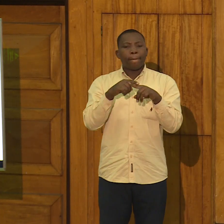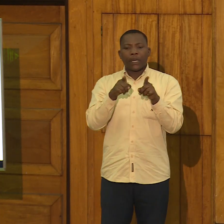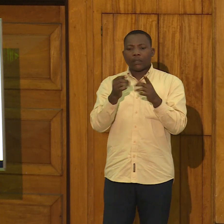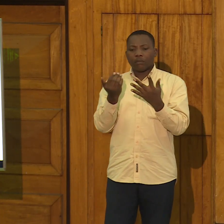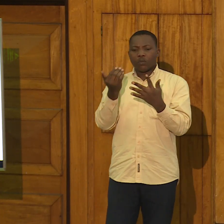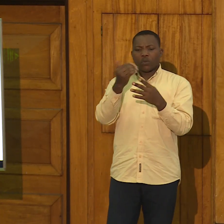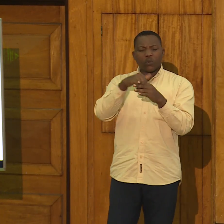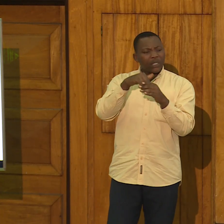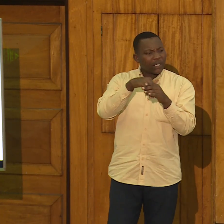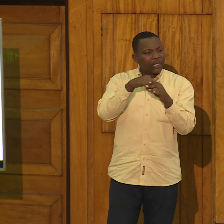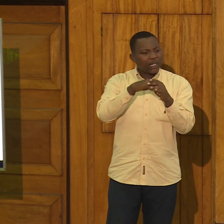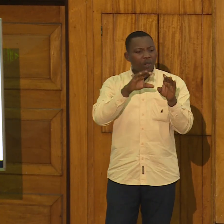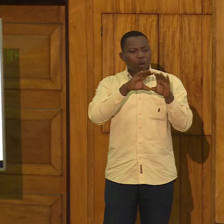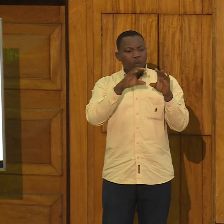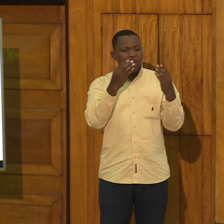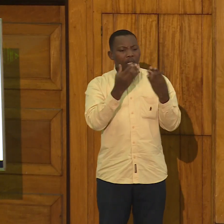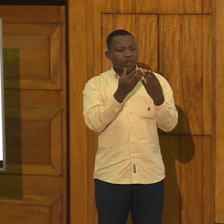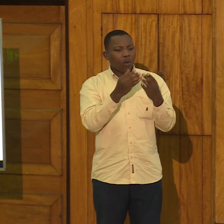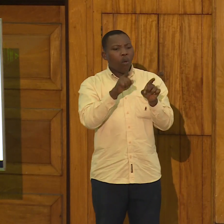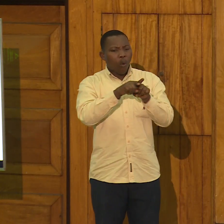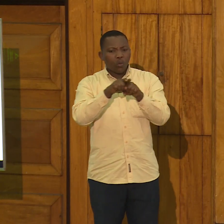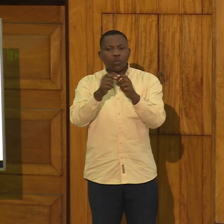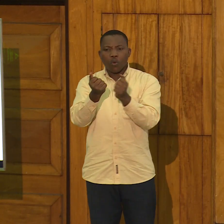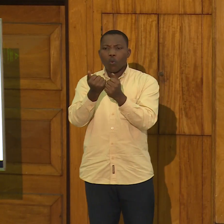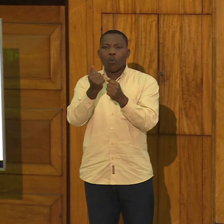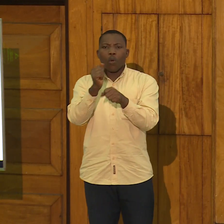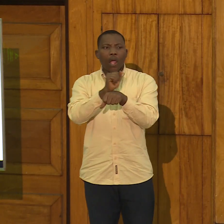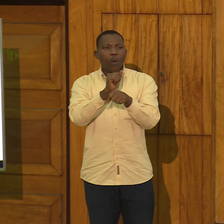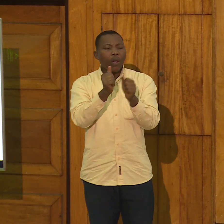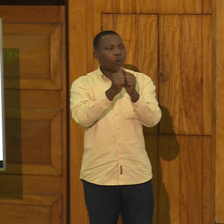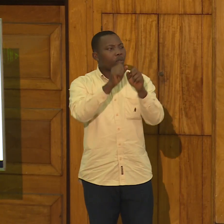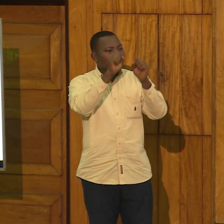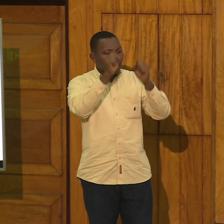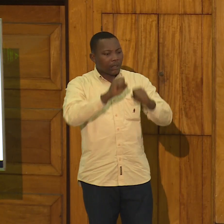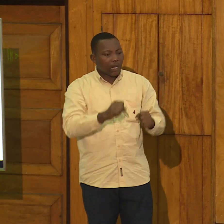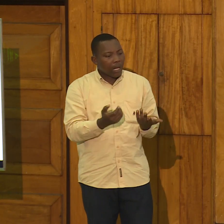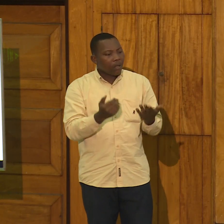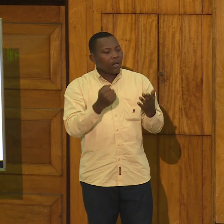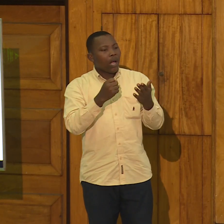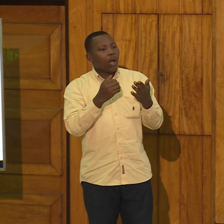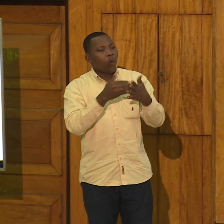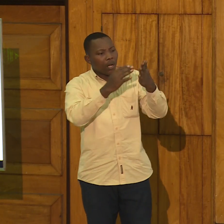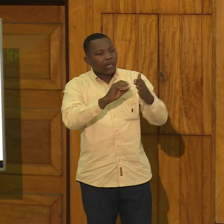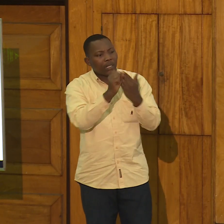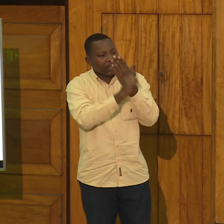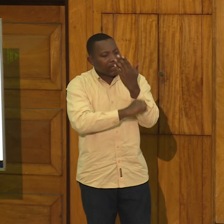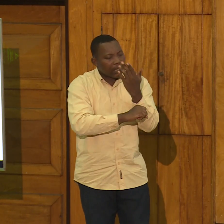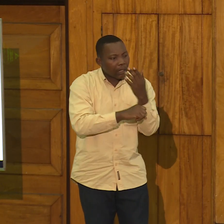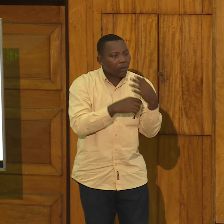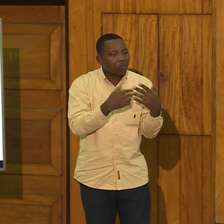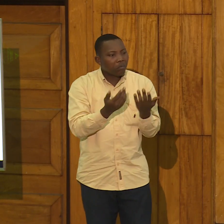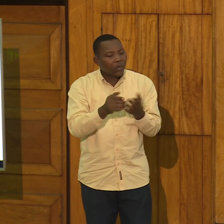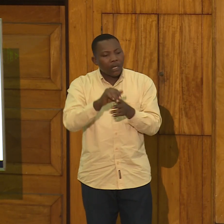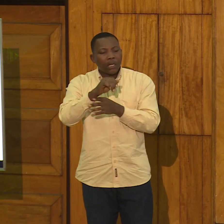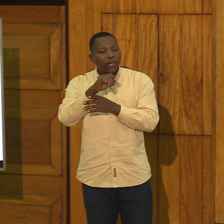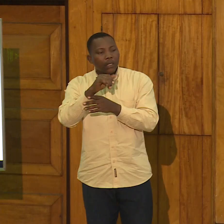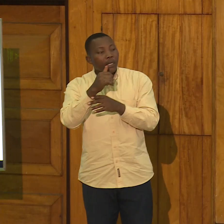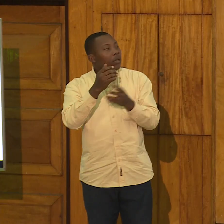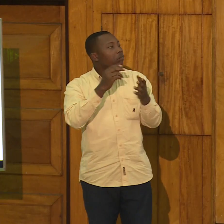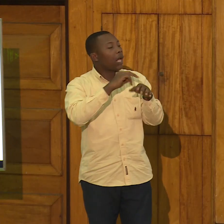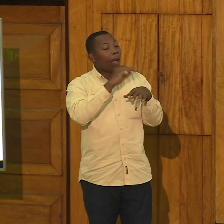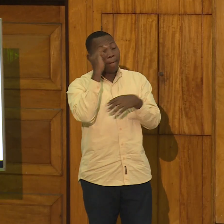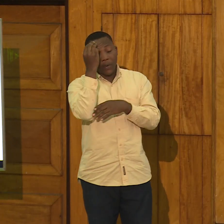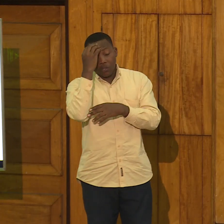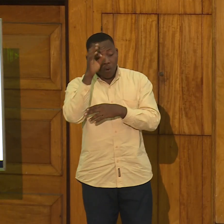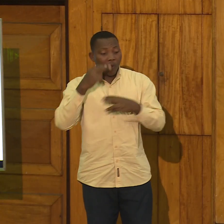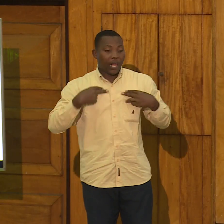that are already in the community. Our leadership, such as the councillors, National AIDS Council, Ministry of Health